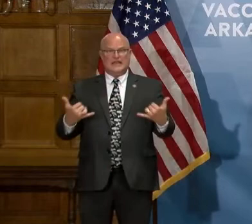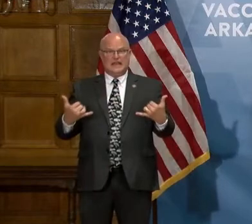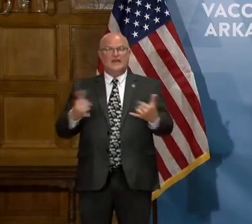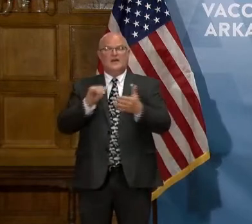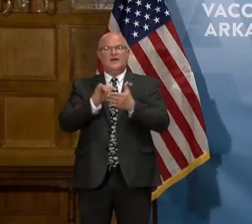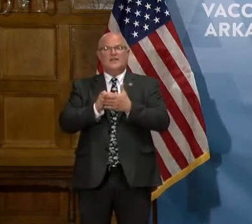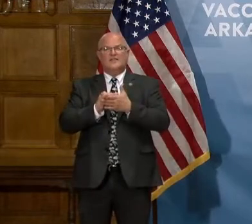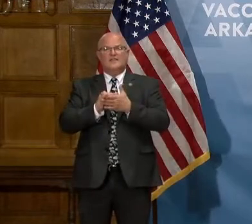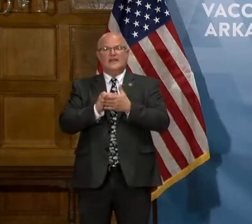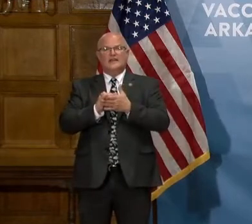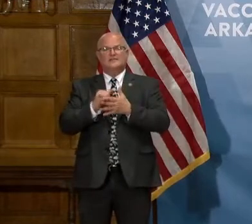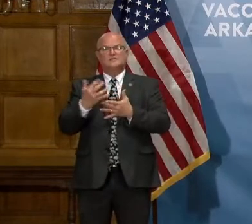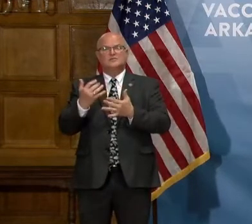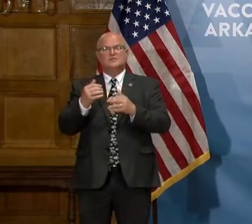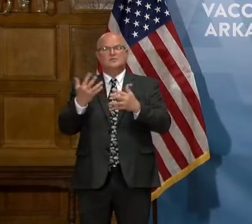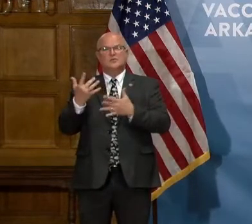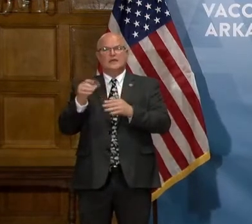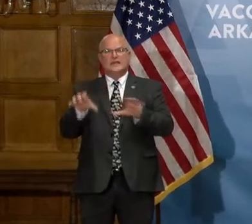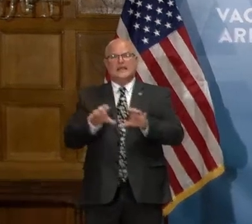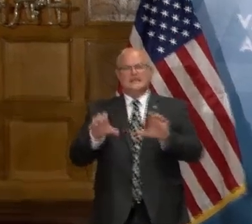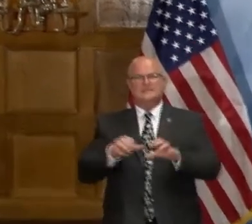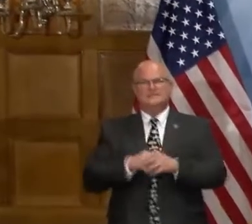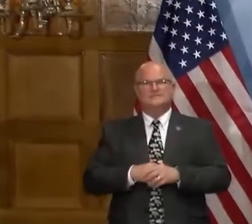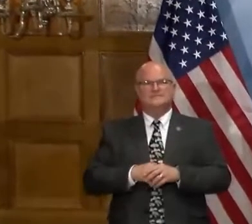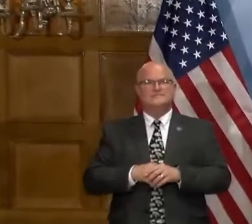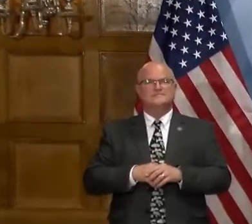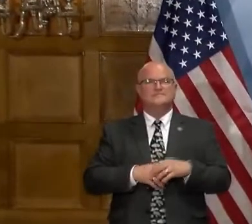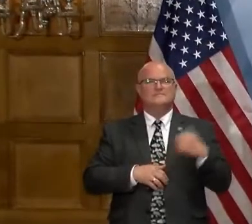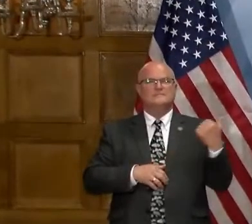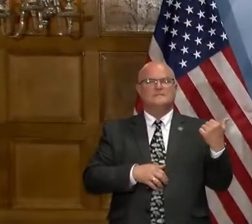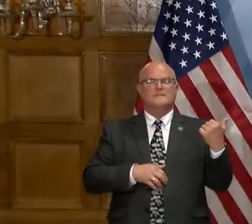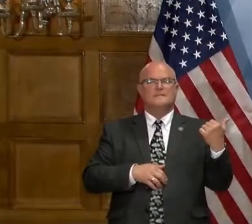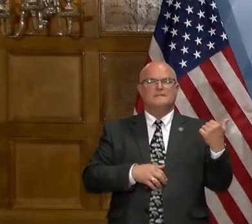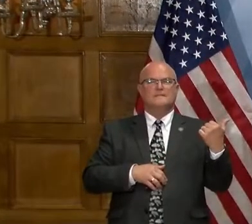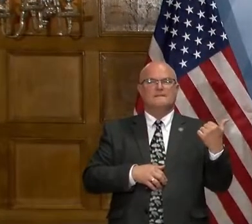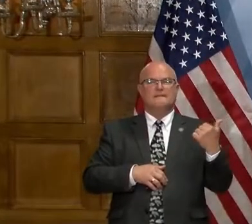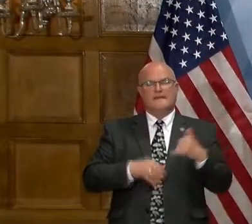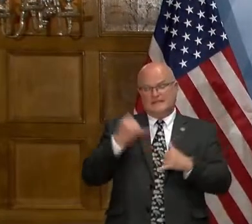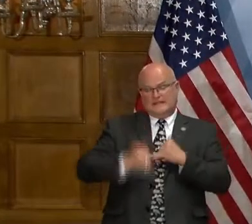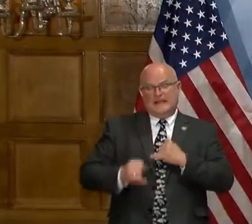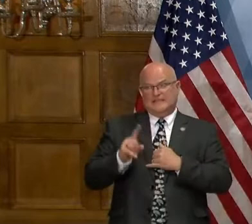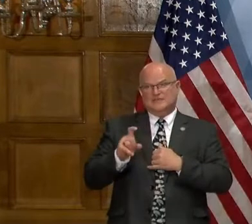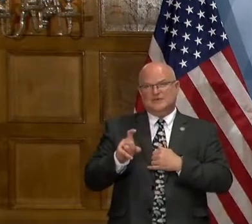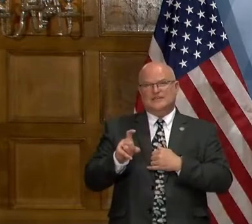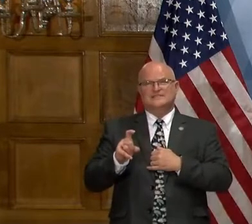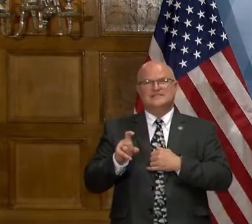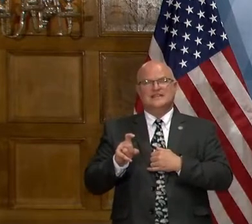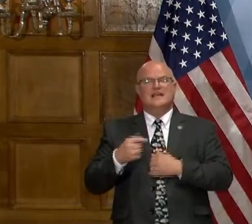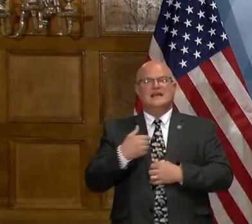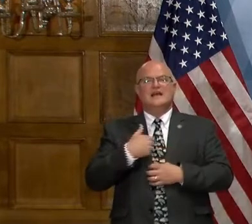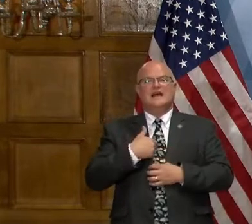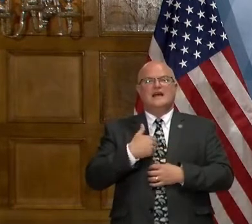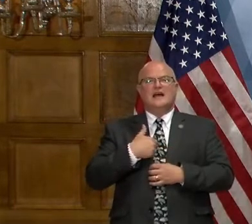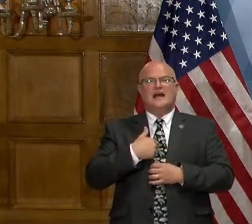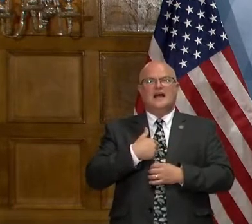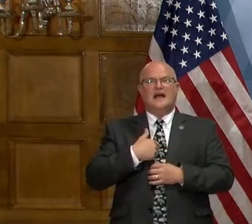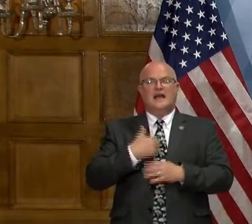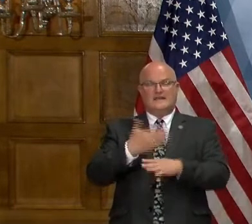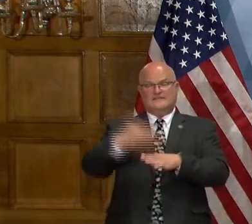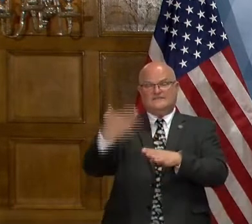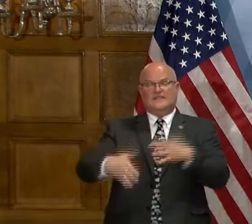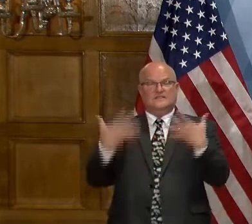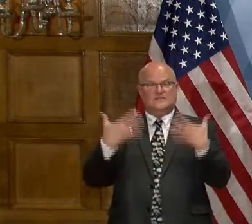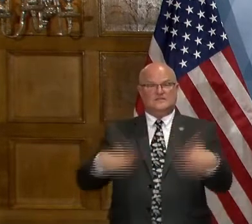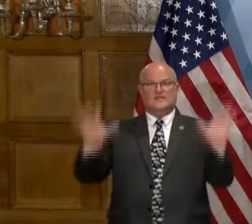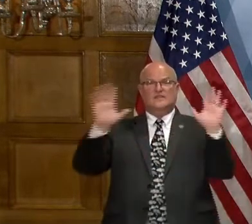that are still awaiting action? On the reference to the last question, I have finished with